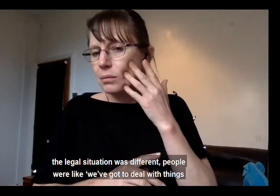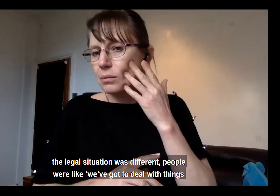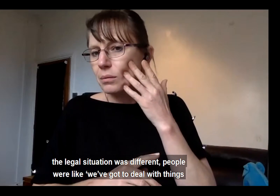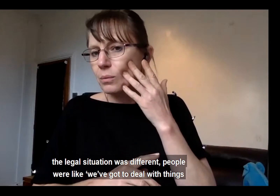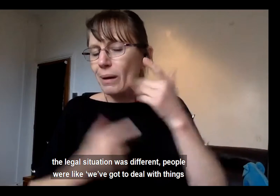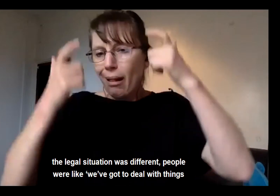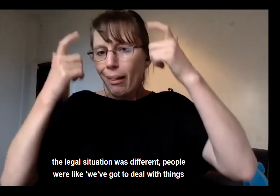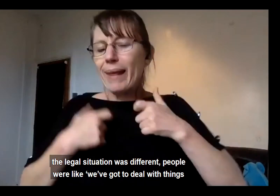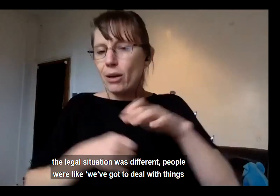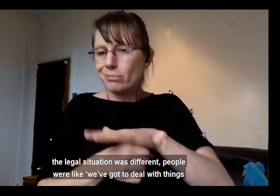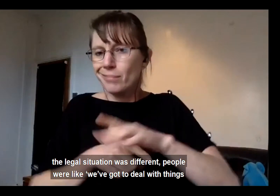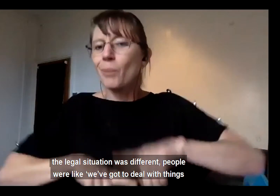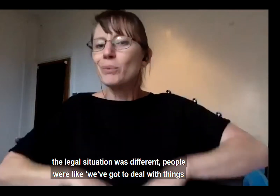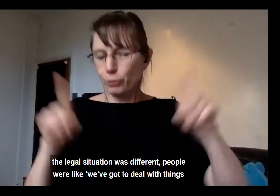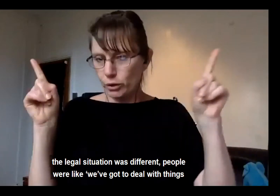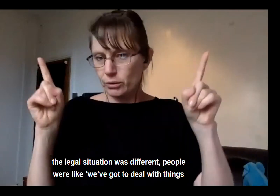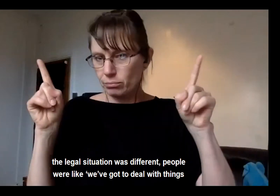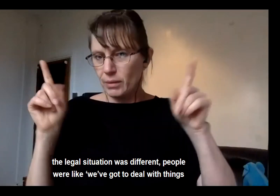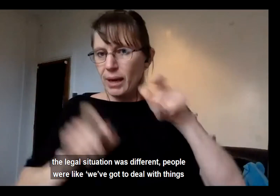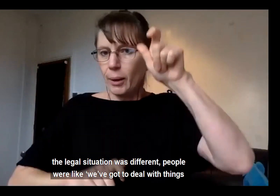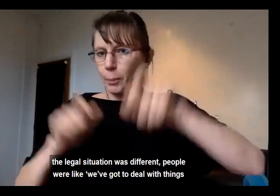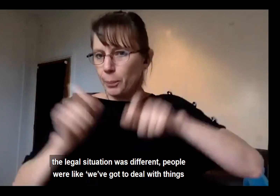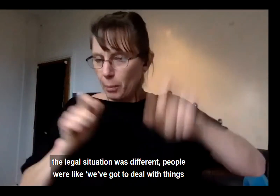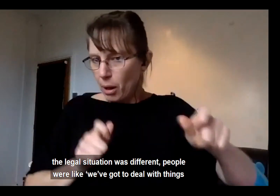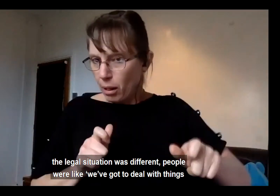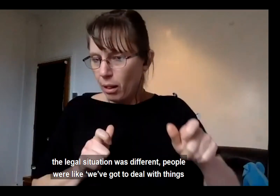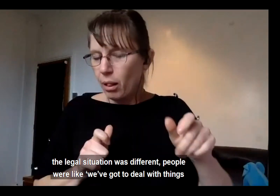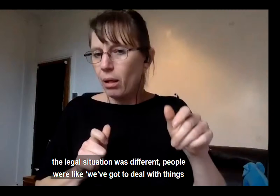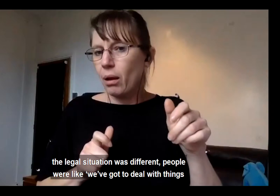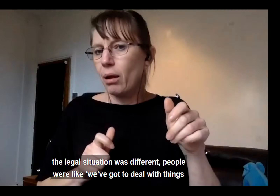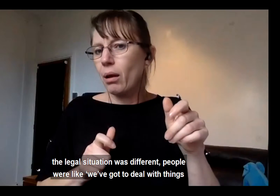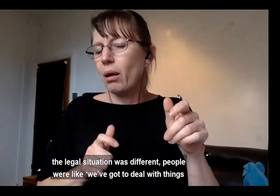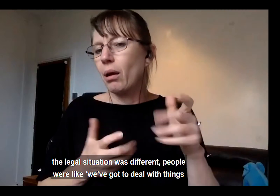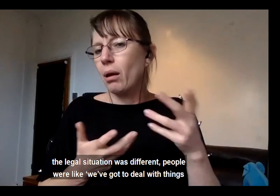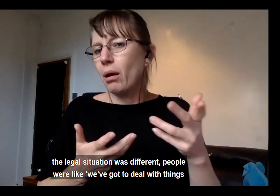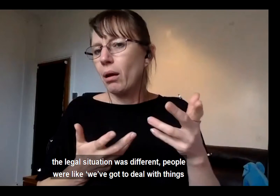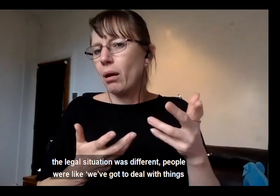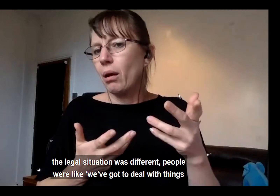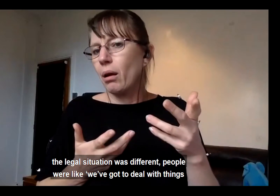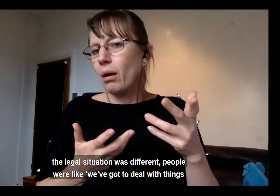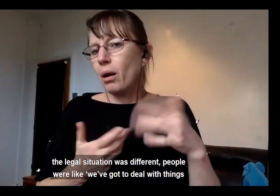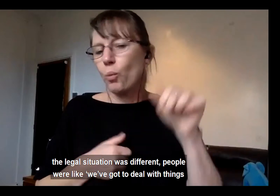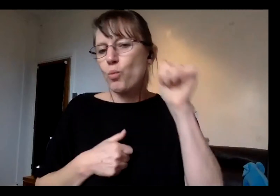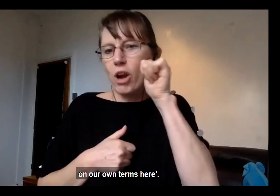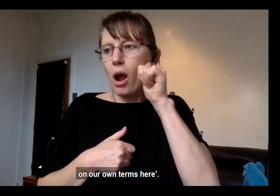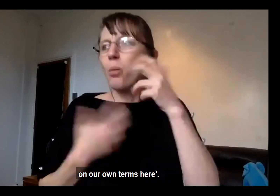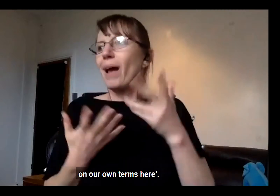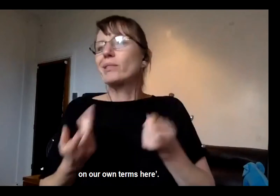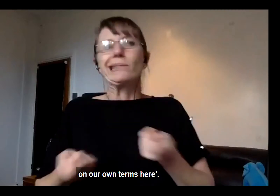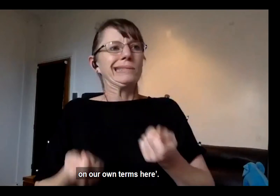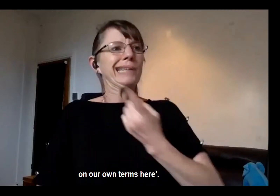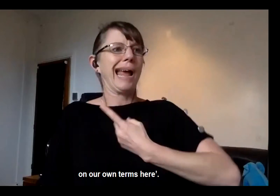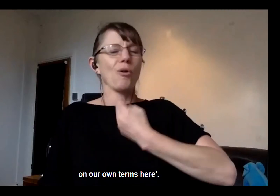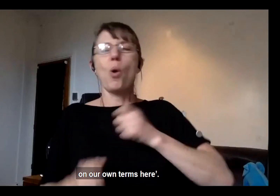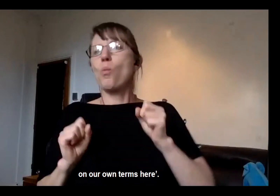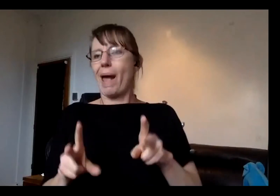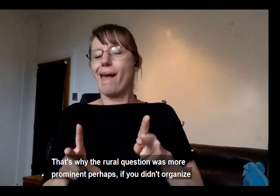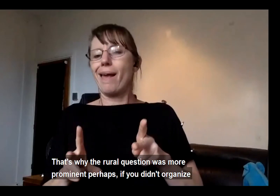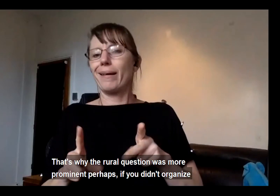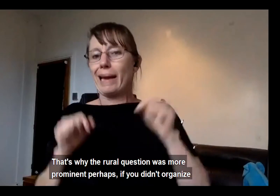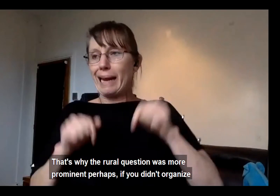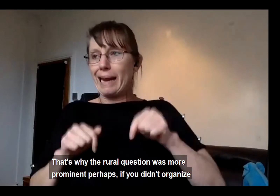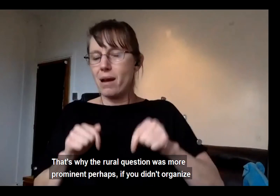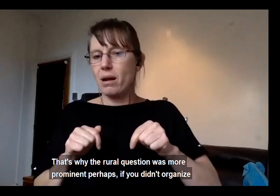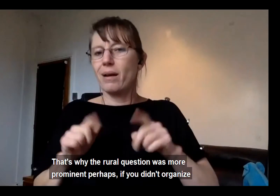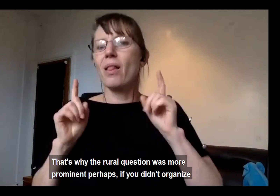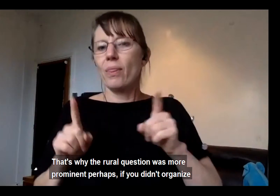legal situation was different, people were like, well, no, we're where we are. We've got to deal with things on our own terms here. That's